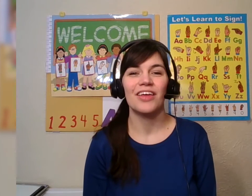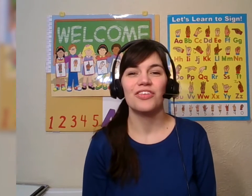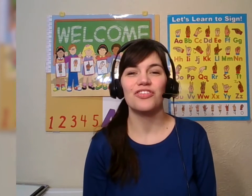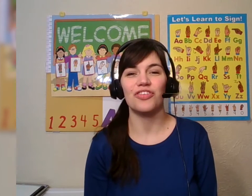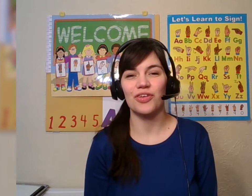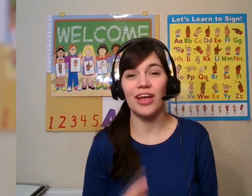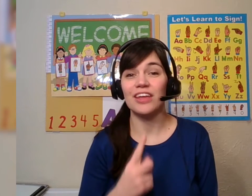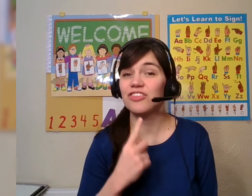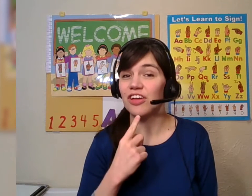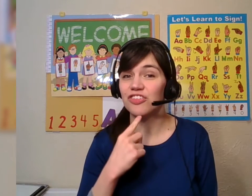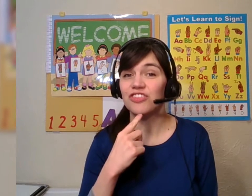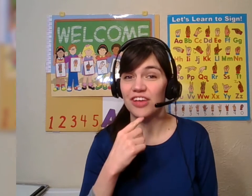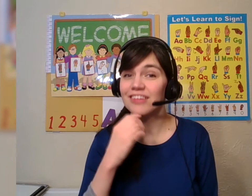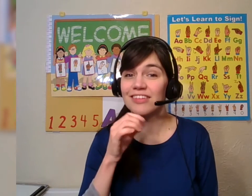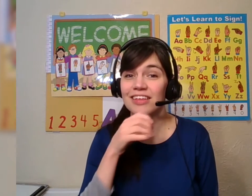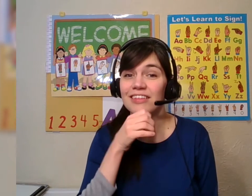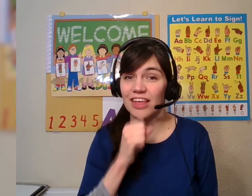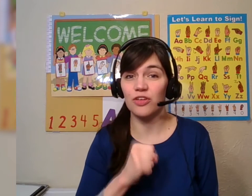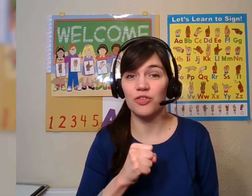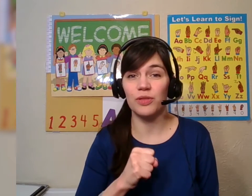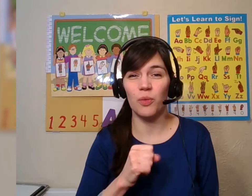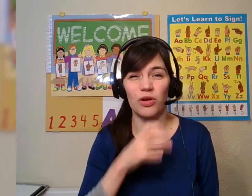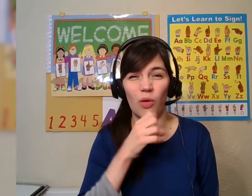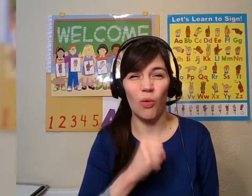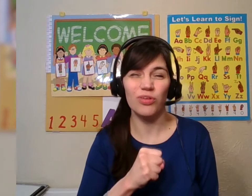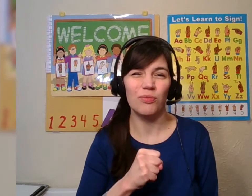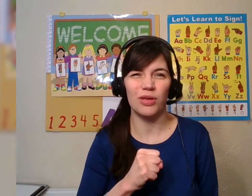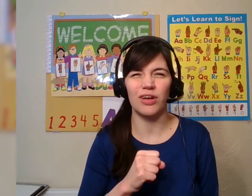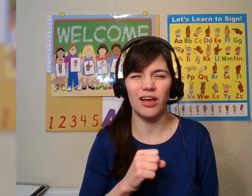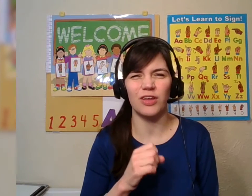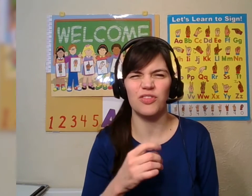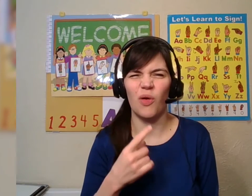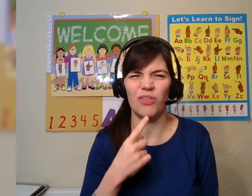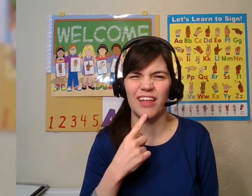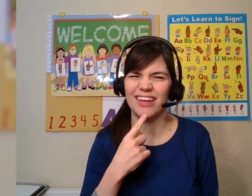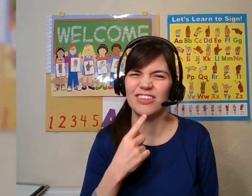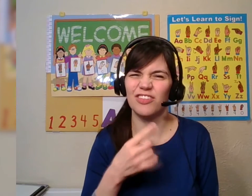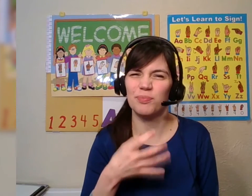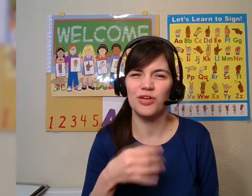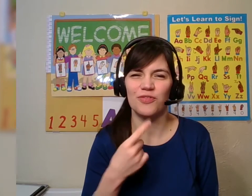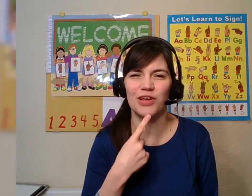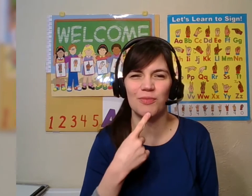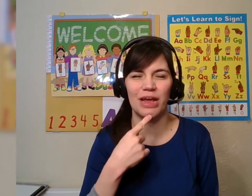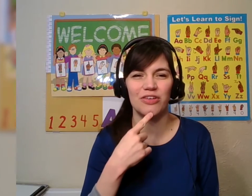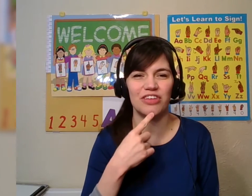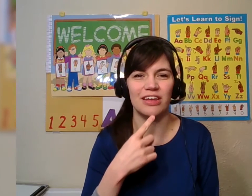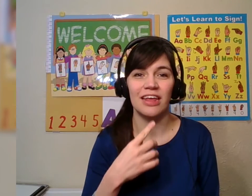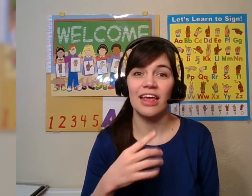To show your age, touch your chin like you're doing the word old, but you're not going to do the whole sign. Just put your finger by your chin and